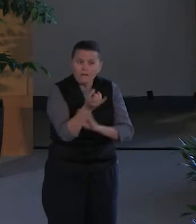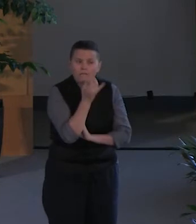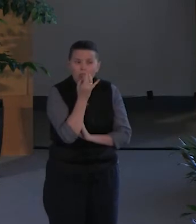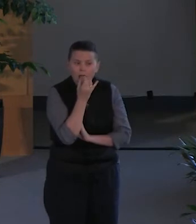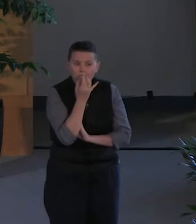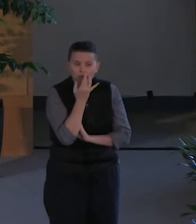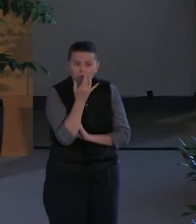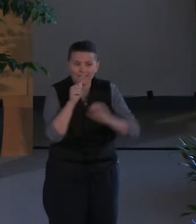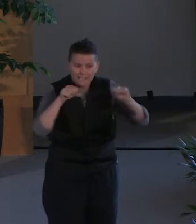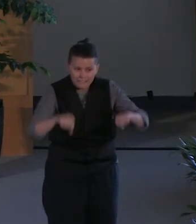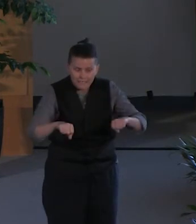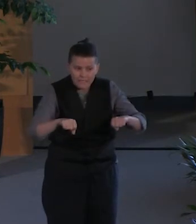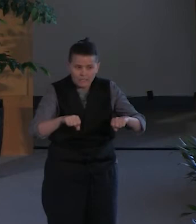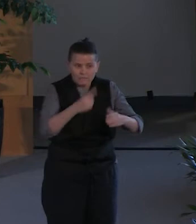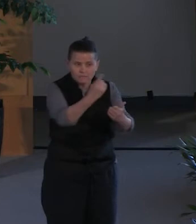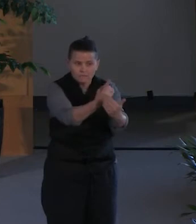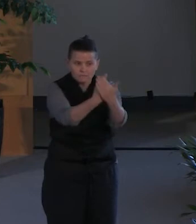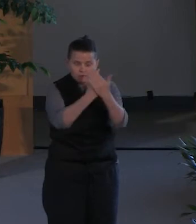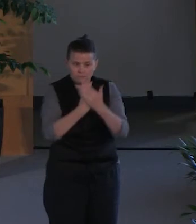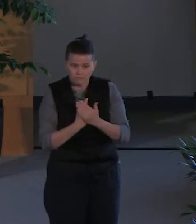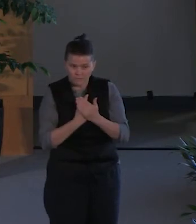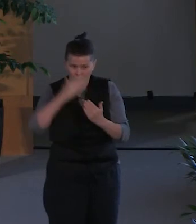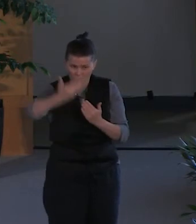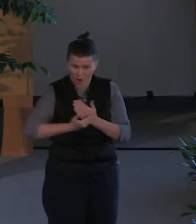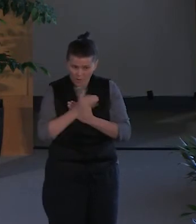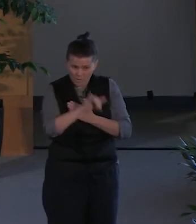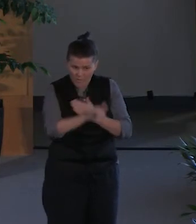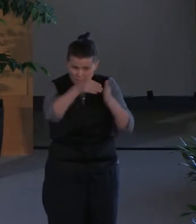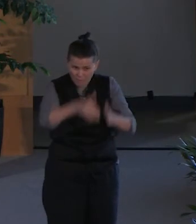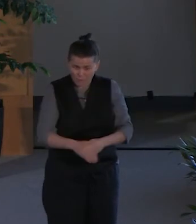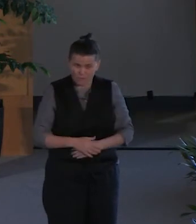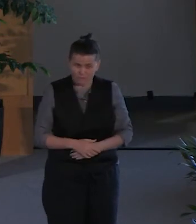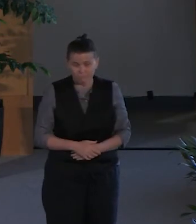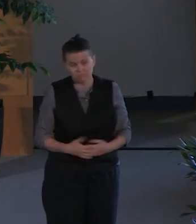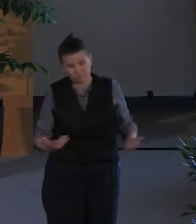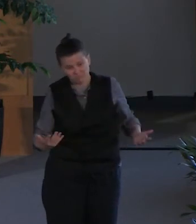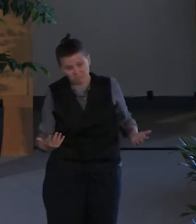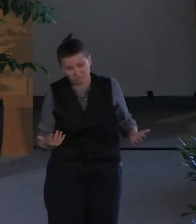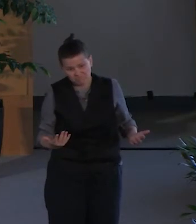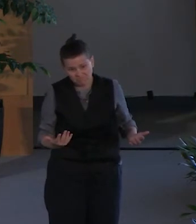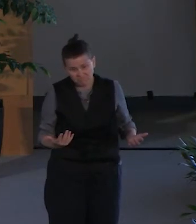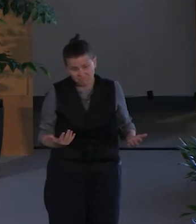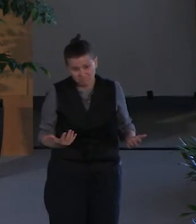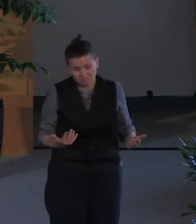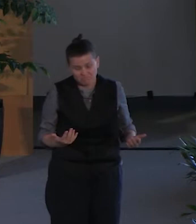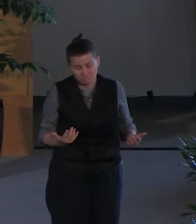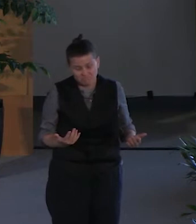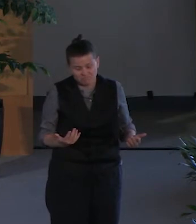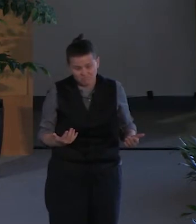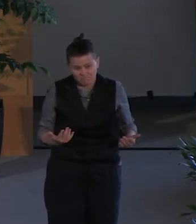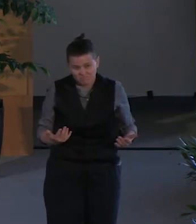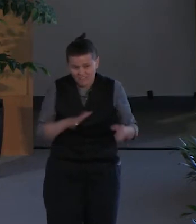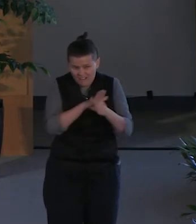to do this work? Do I have enough light and love to do this